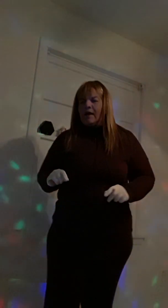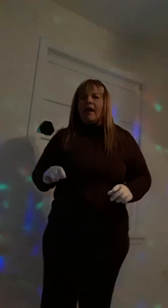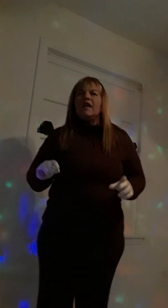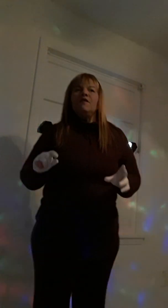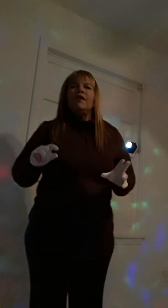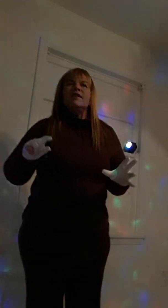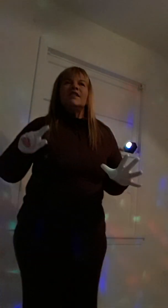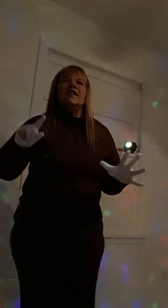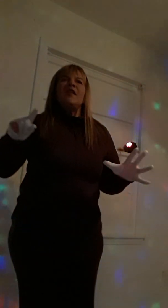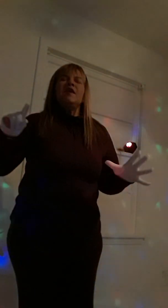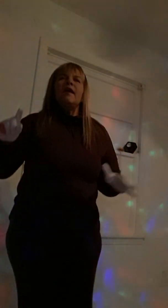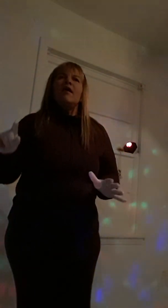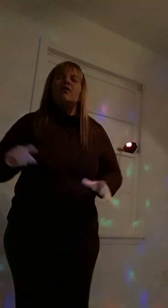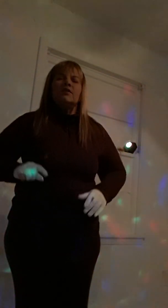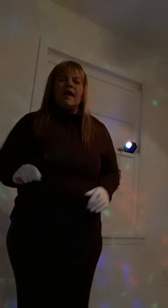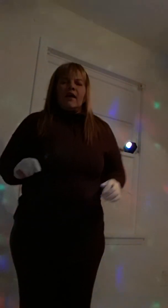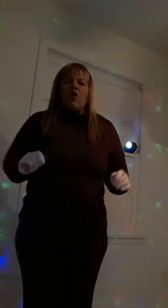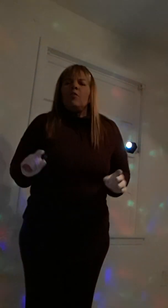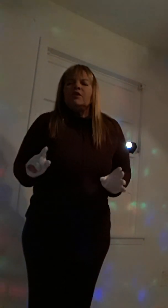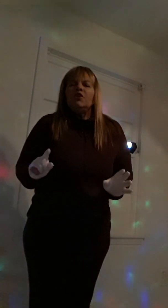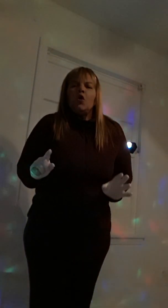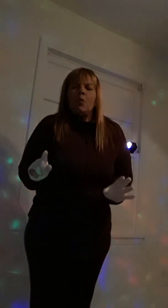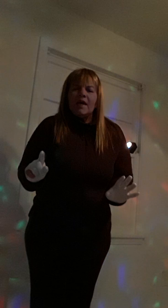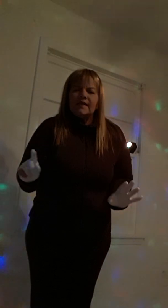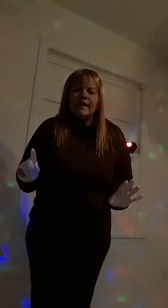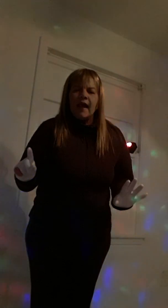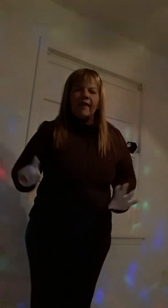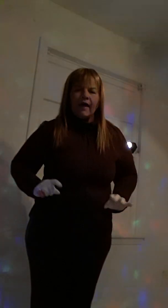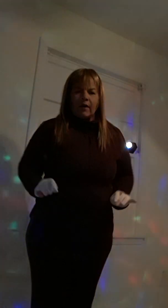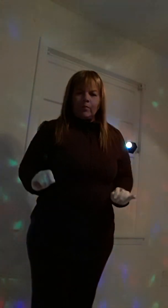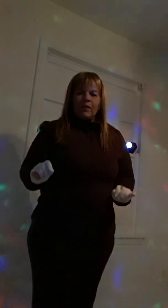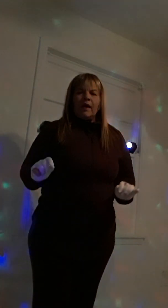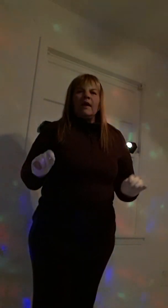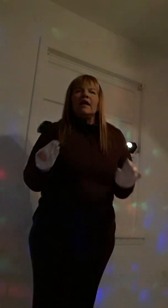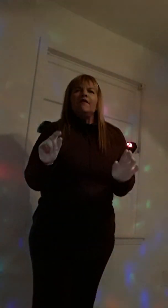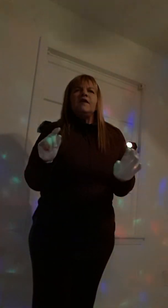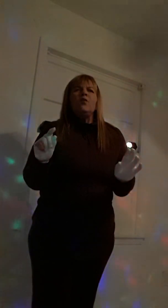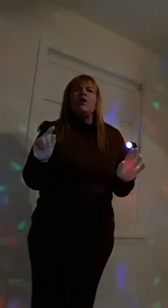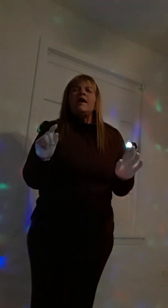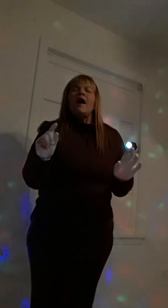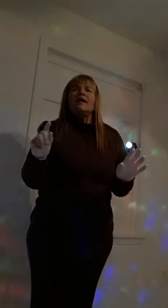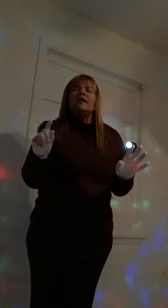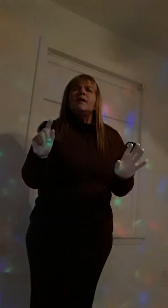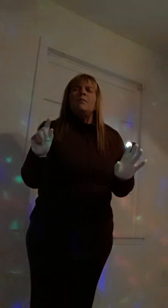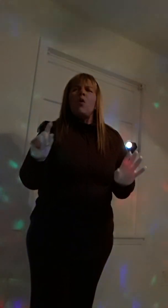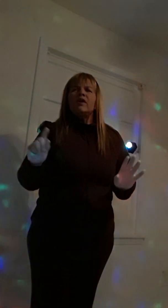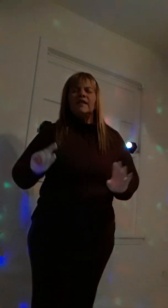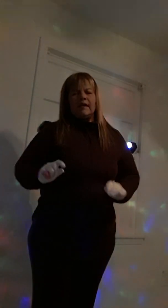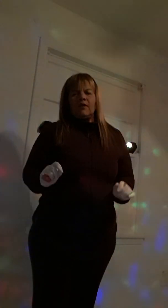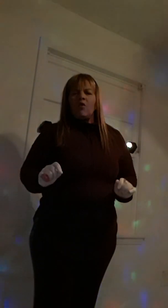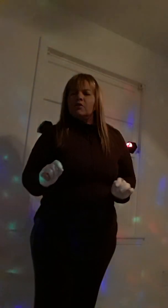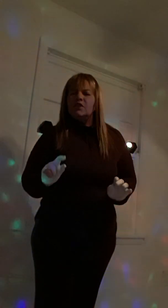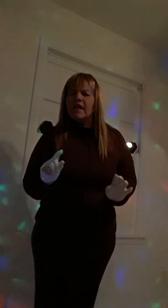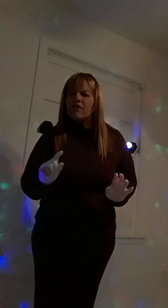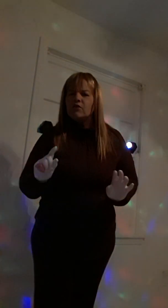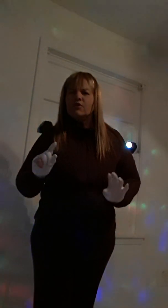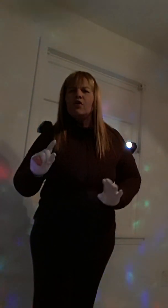Like if there is nothing else, como si no hubiese nada. Like if they were not important, como si ellos no